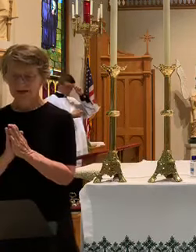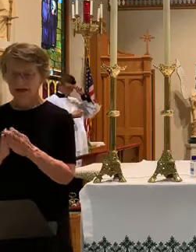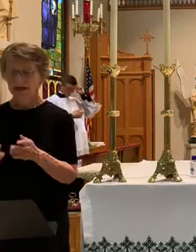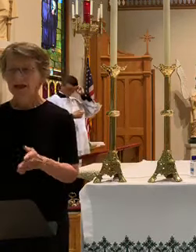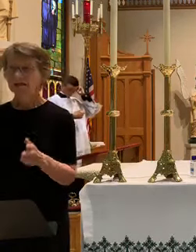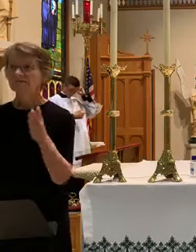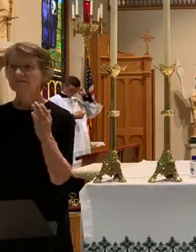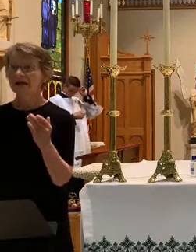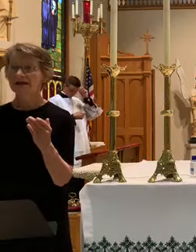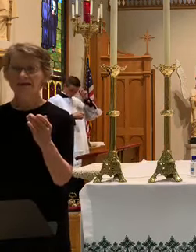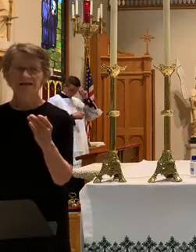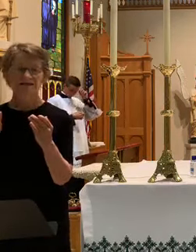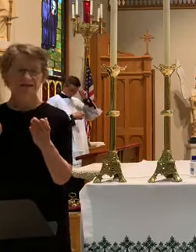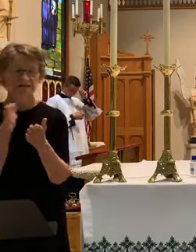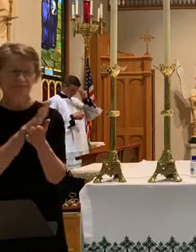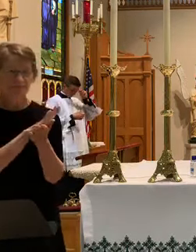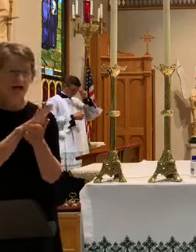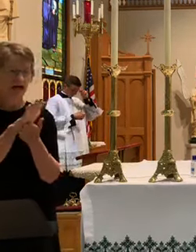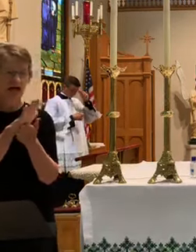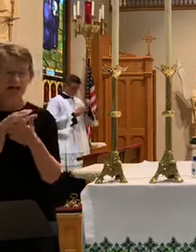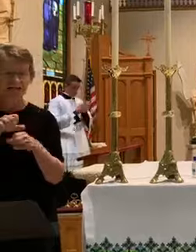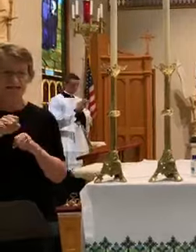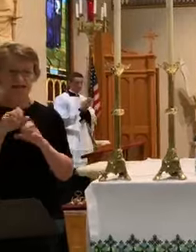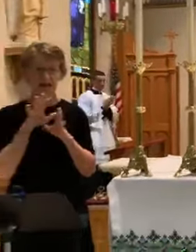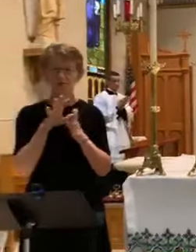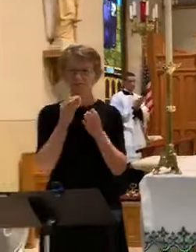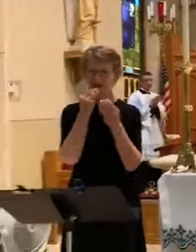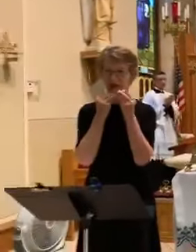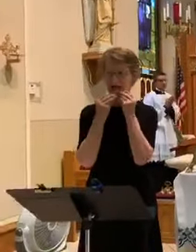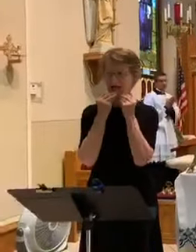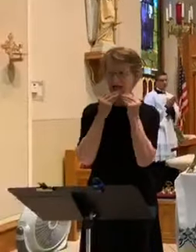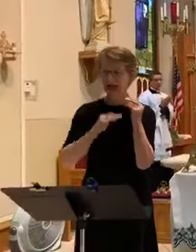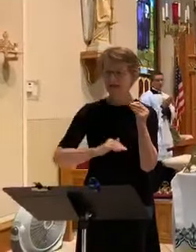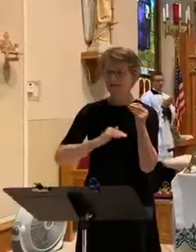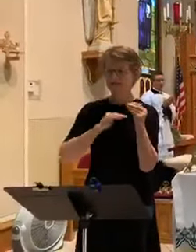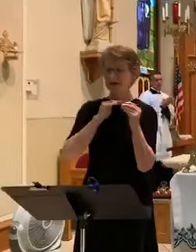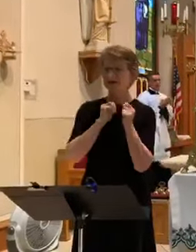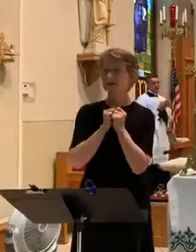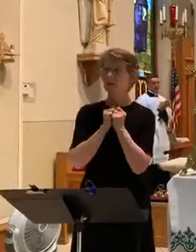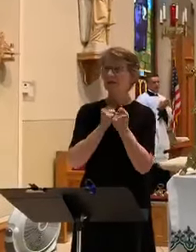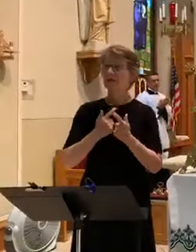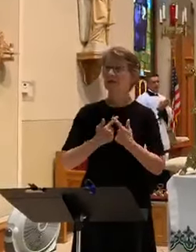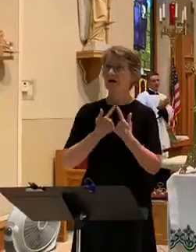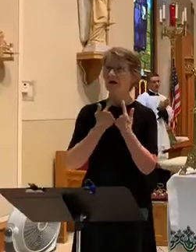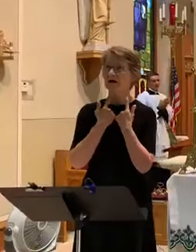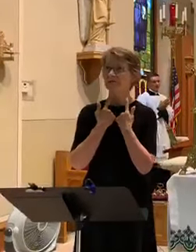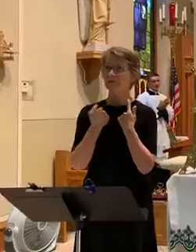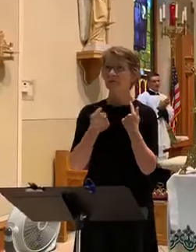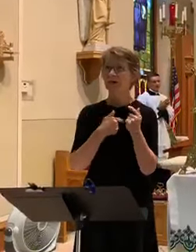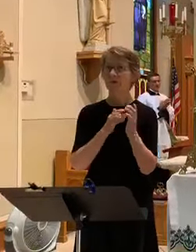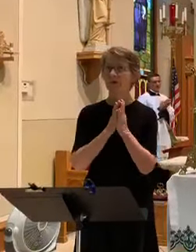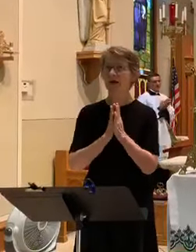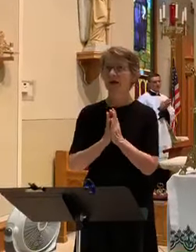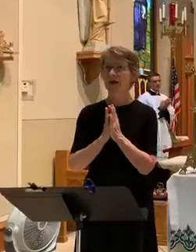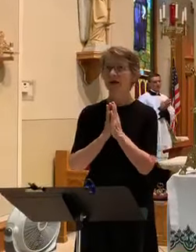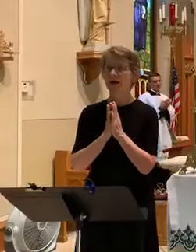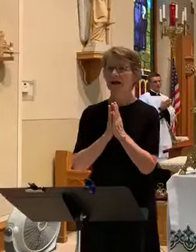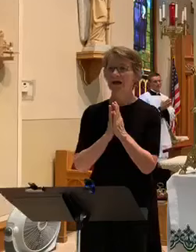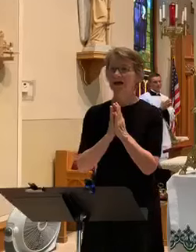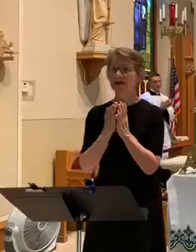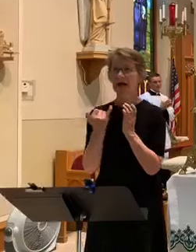May this divine sacrifice we have offered and received fill us with life, O Lord, we pray, so that